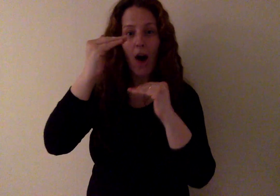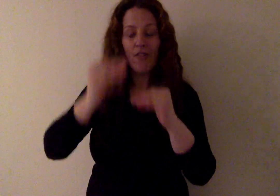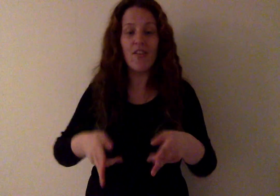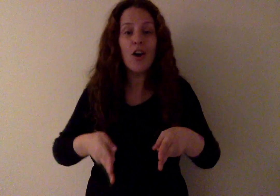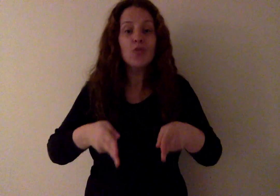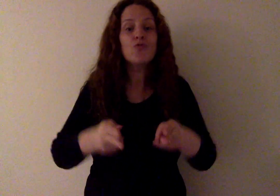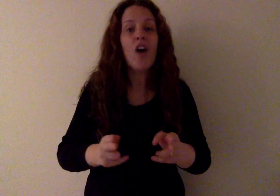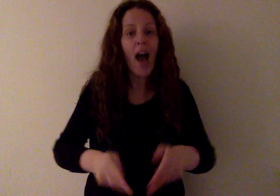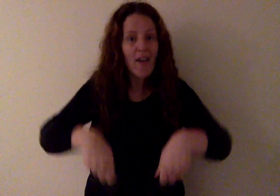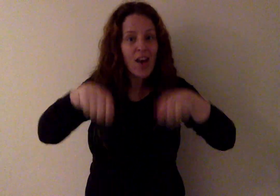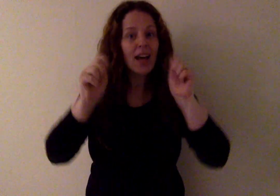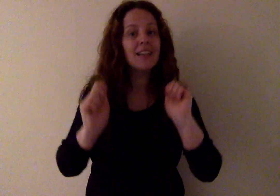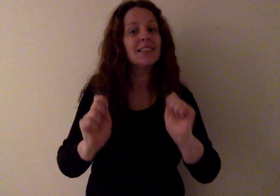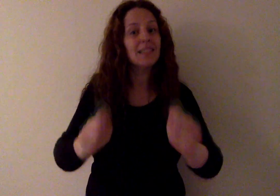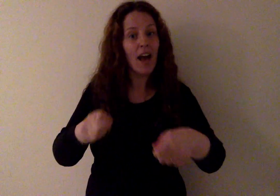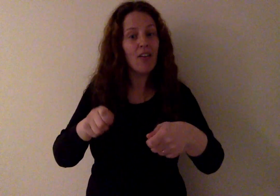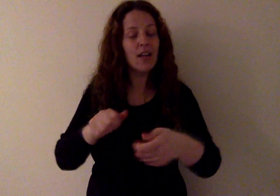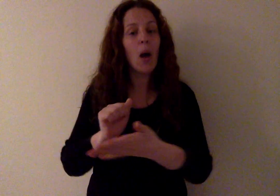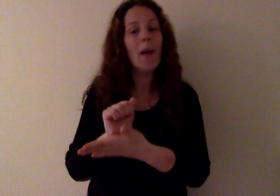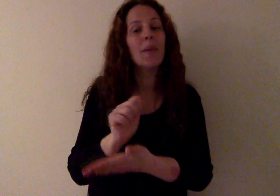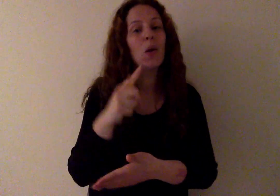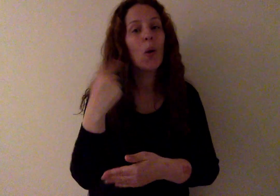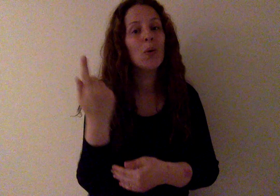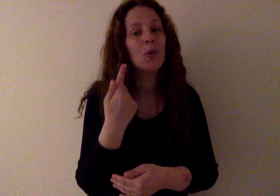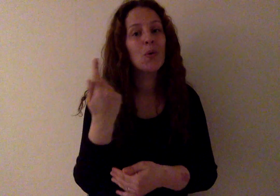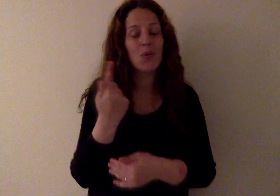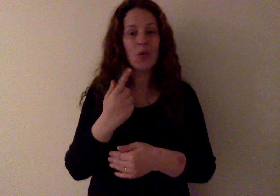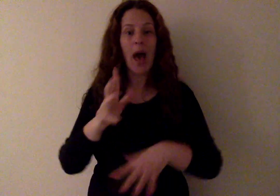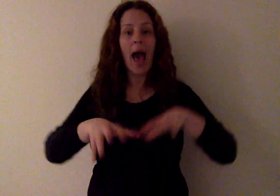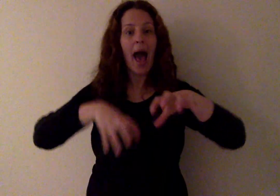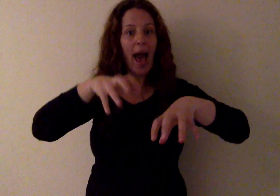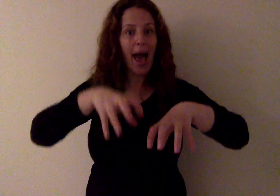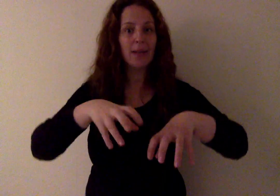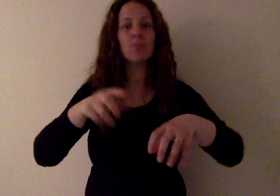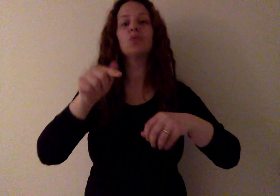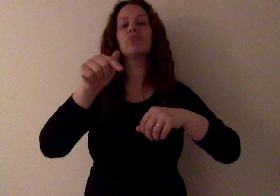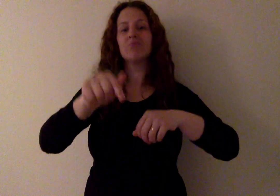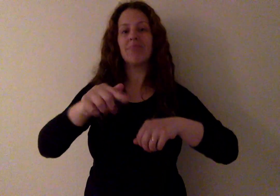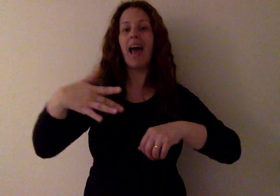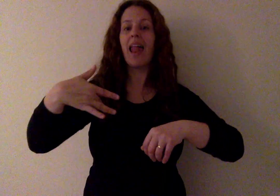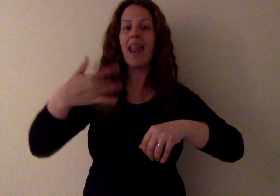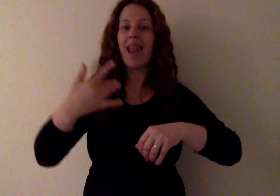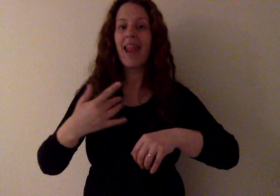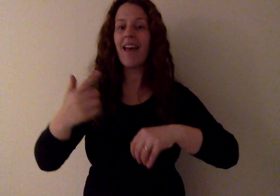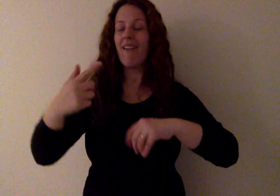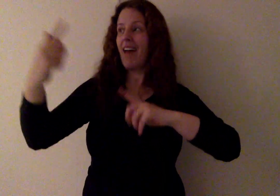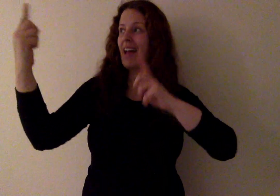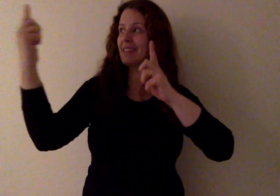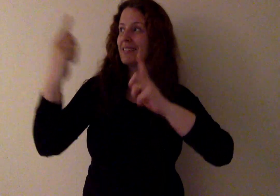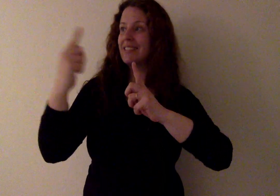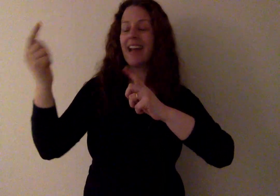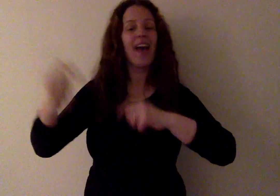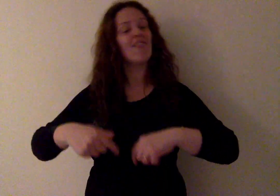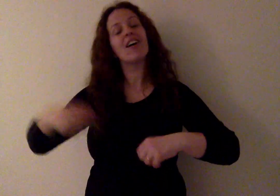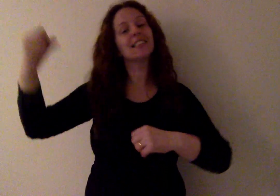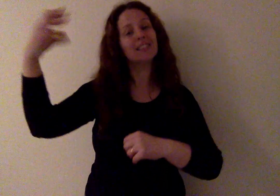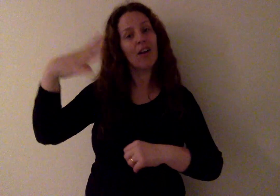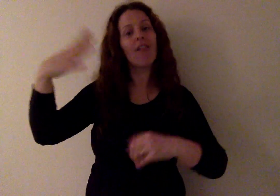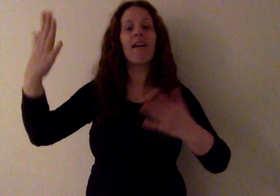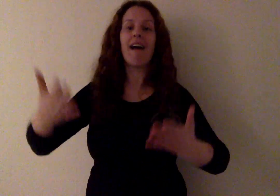whose residences are nearer to the sun and air. So he scraped and